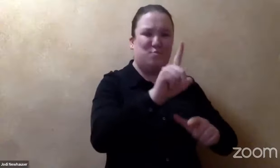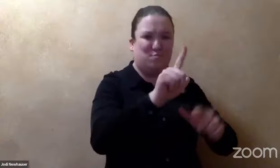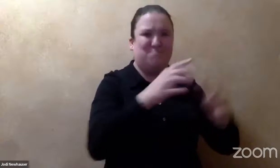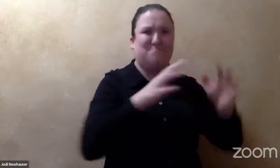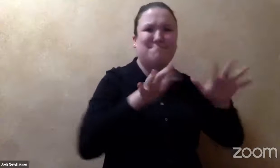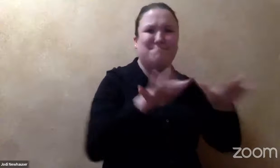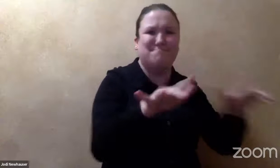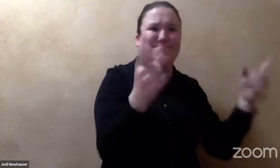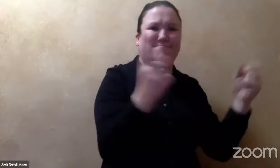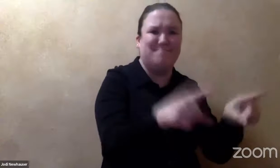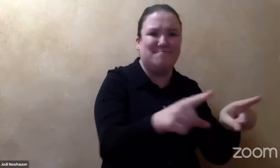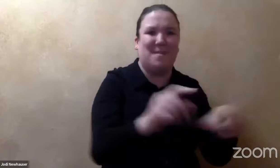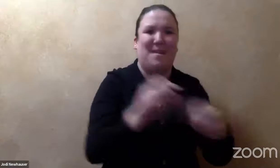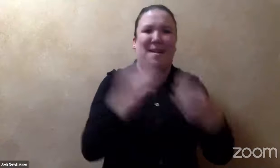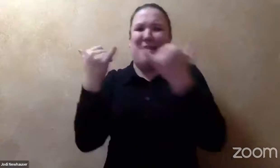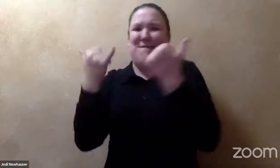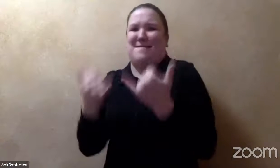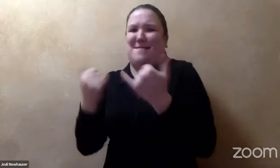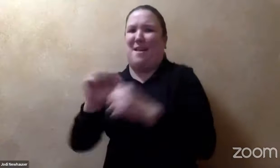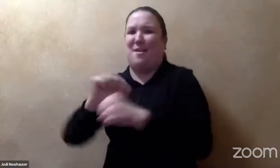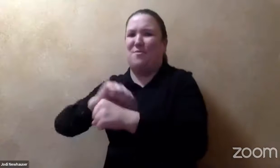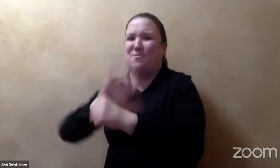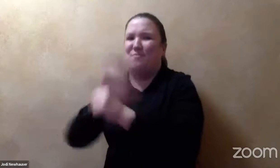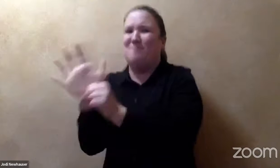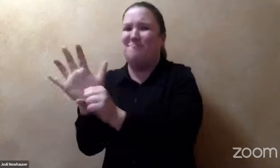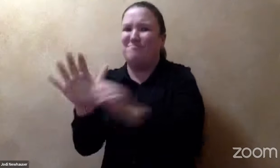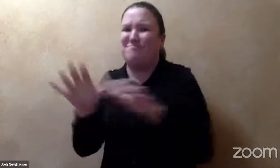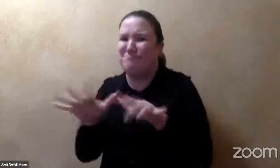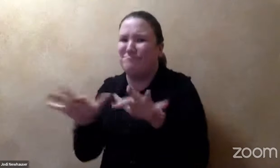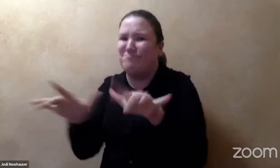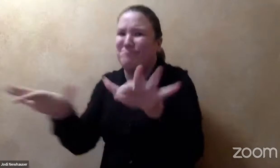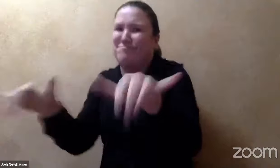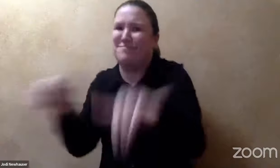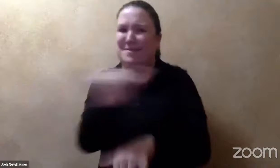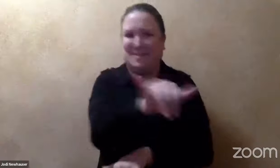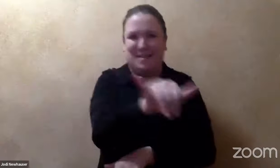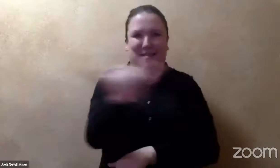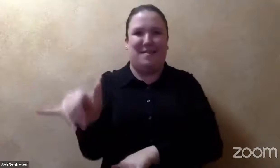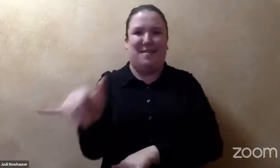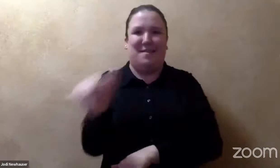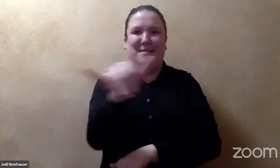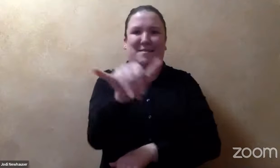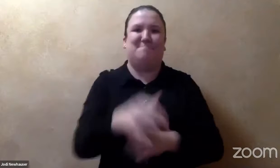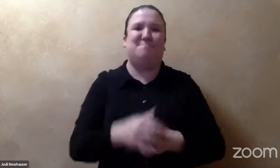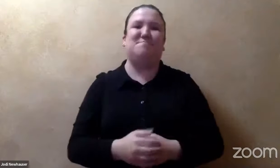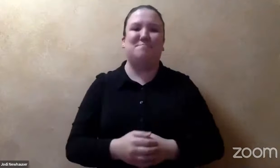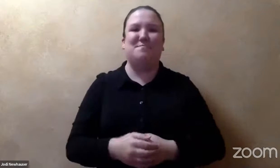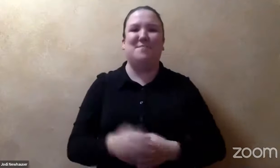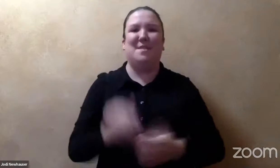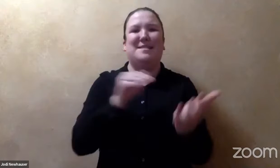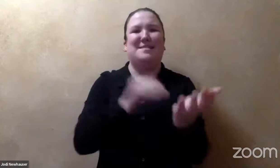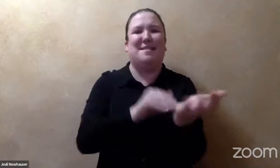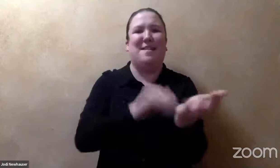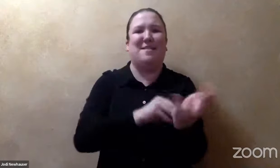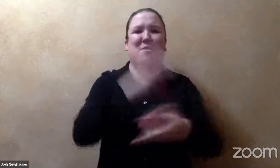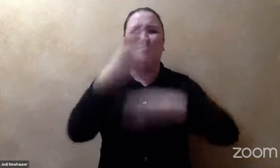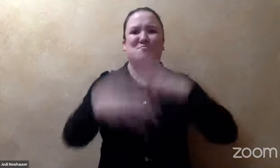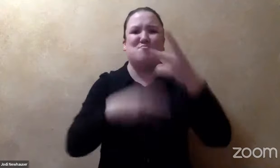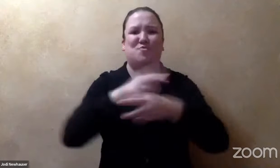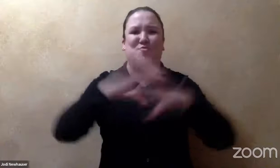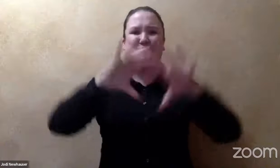written by Charles Freeman, who is the pastor of Grace Presbyterian in Gainesville, Florida. And the performer